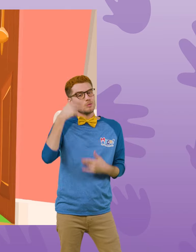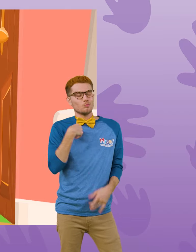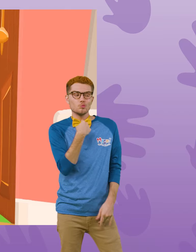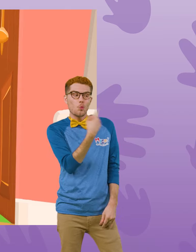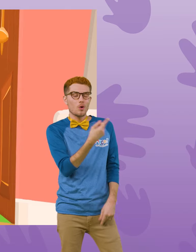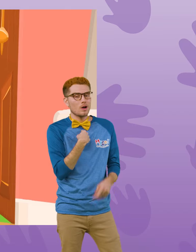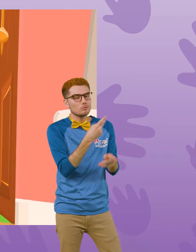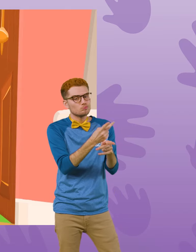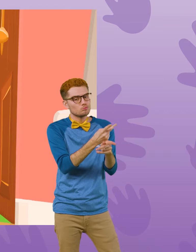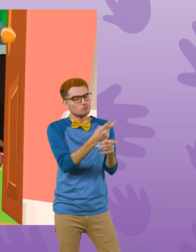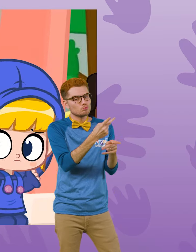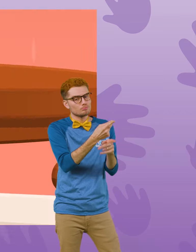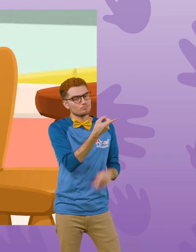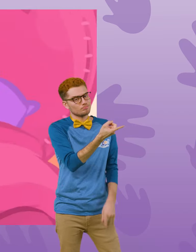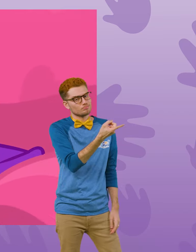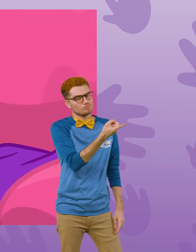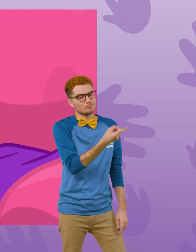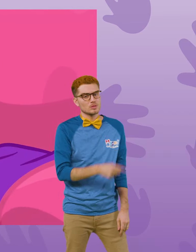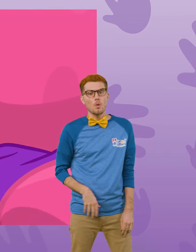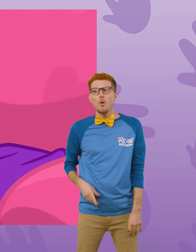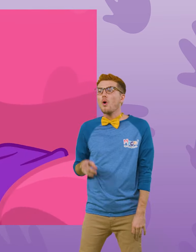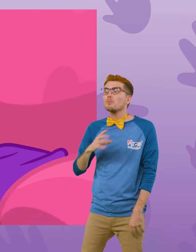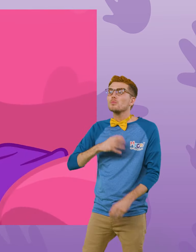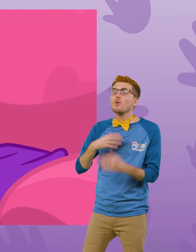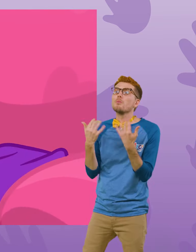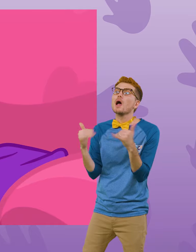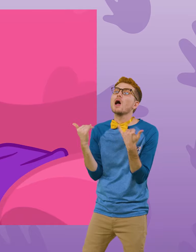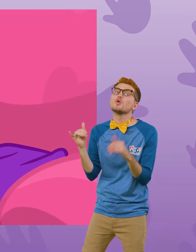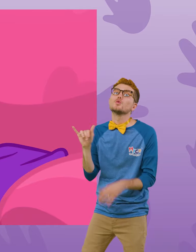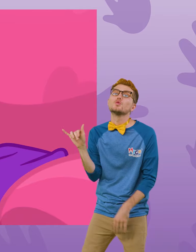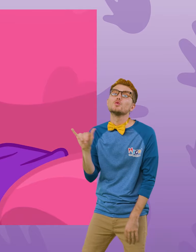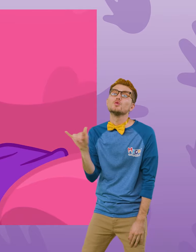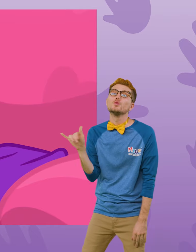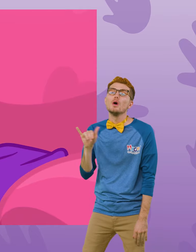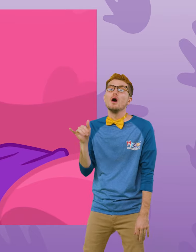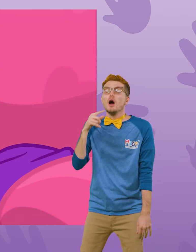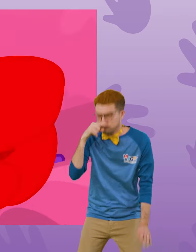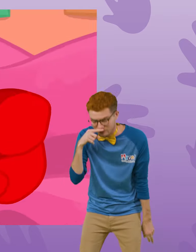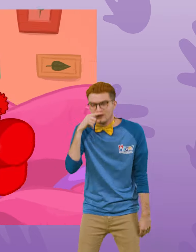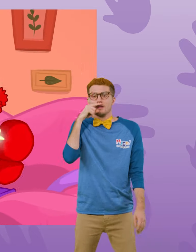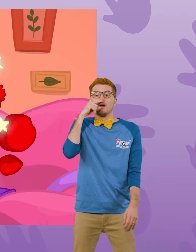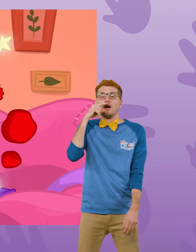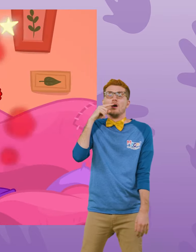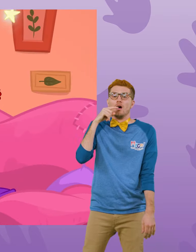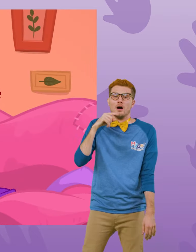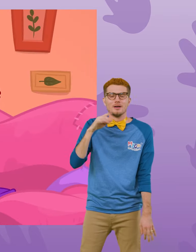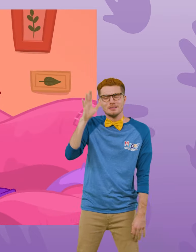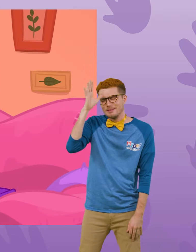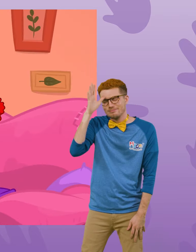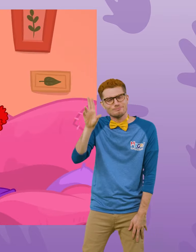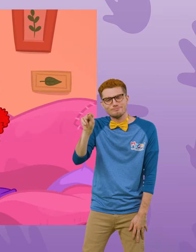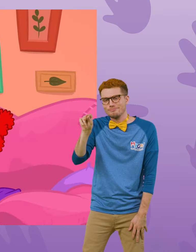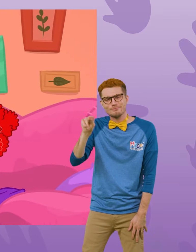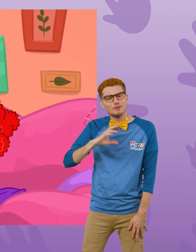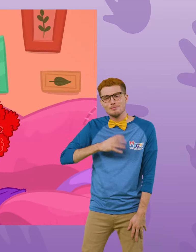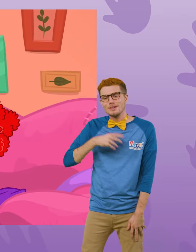sick, and I said I would take care of him. Morphle, play too! Achoo! No,